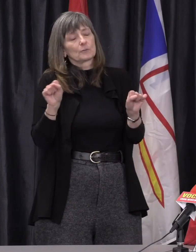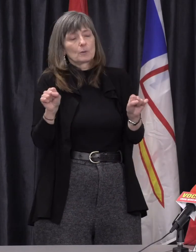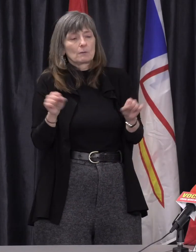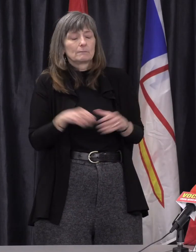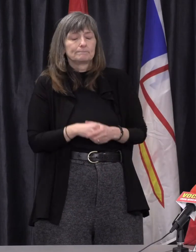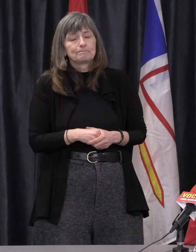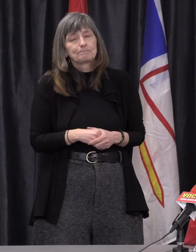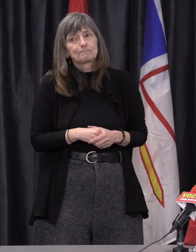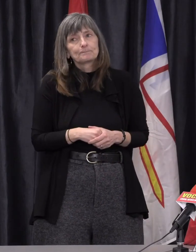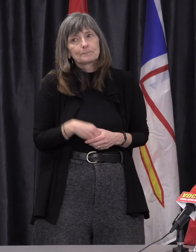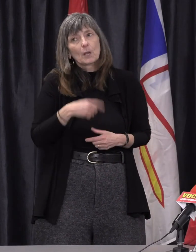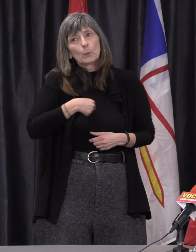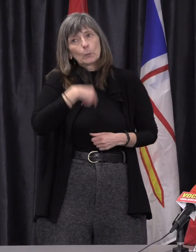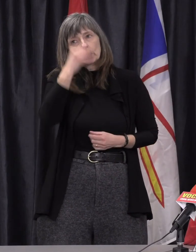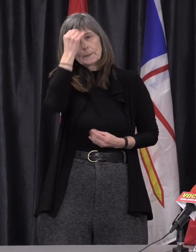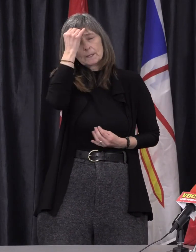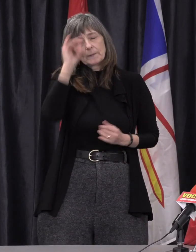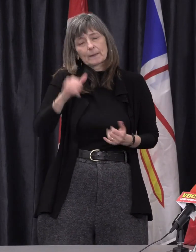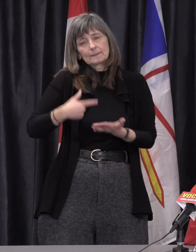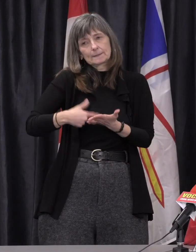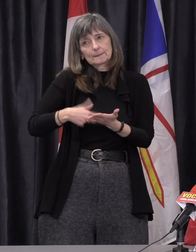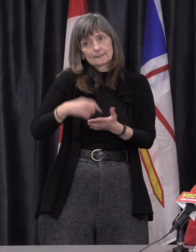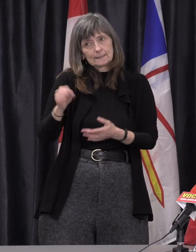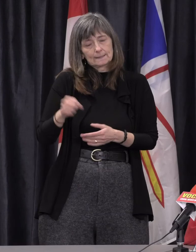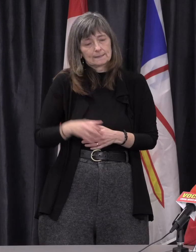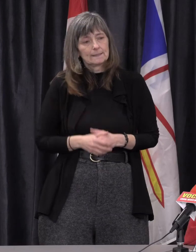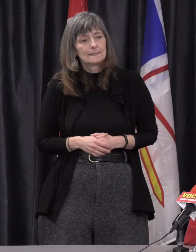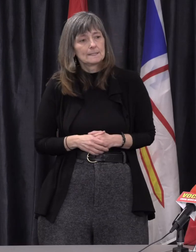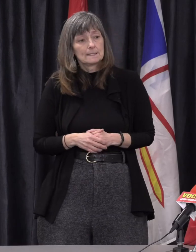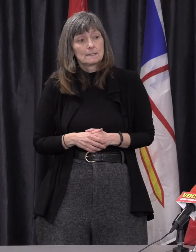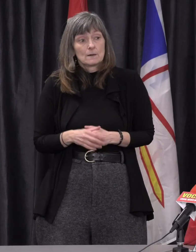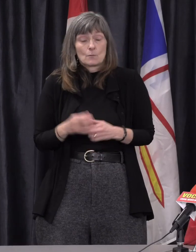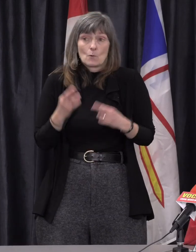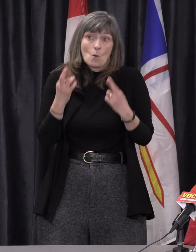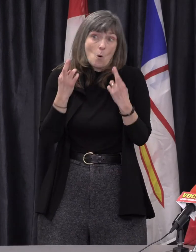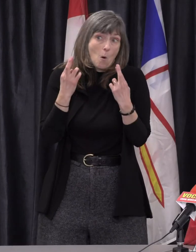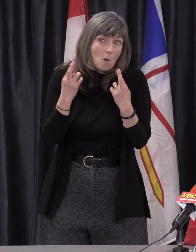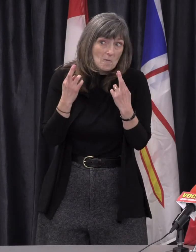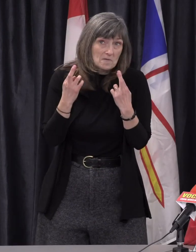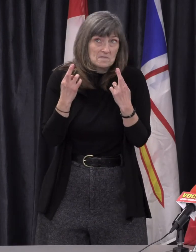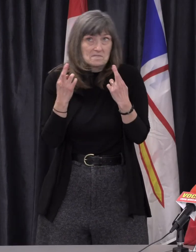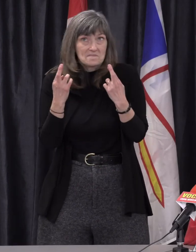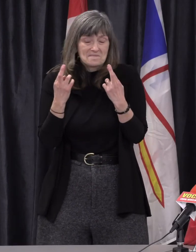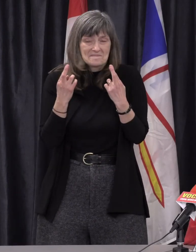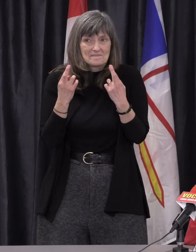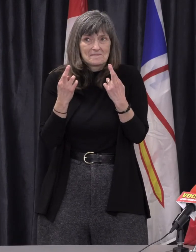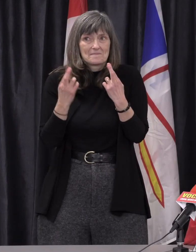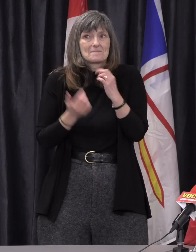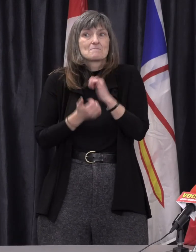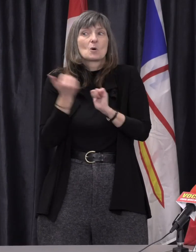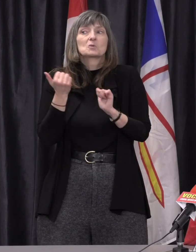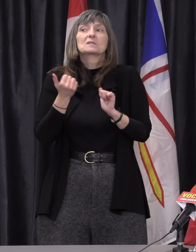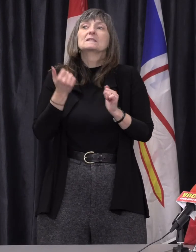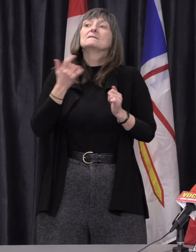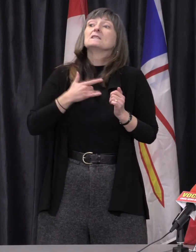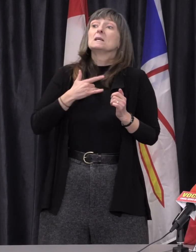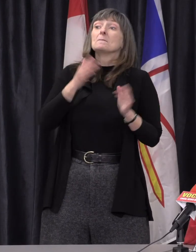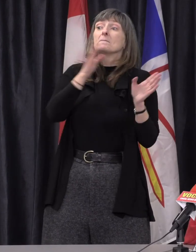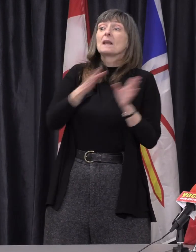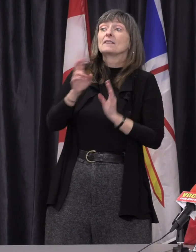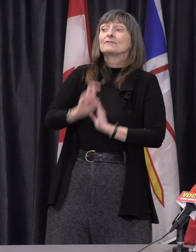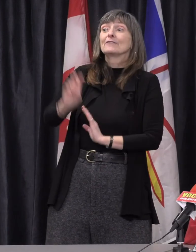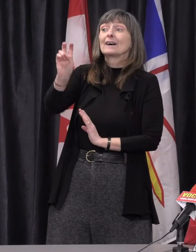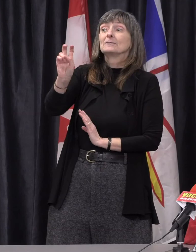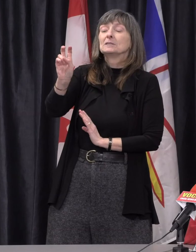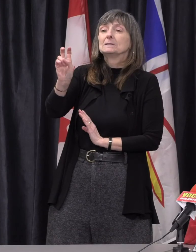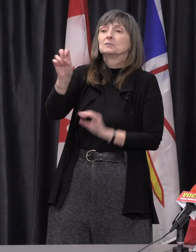would be open to that discussion. We're hopeful that most people will decide to rethink their travel plans and will not